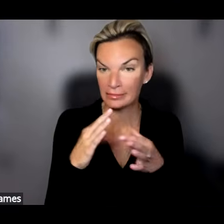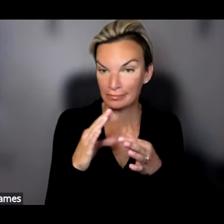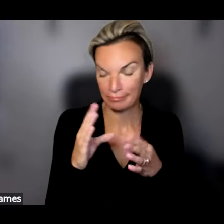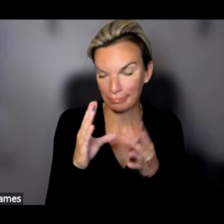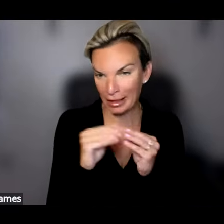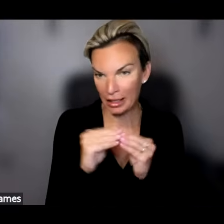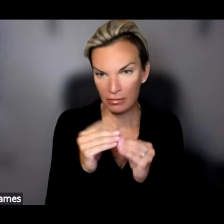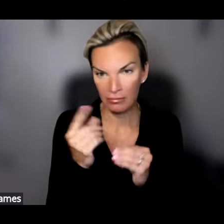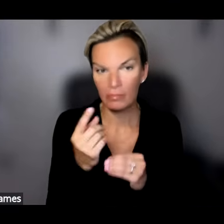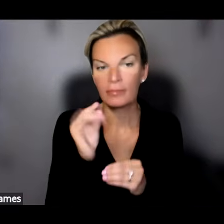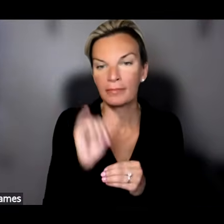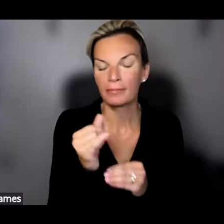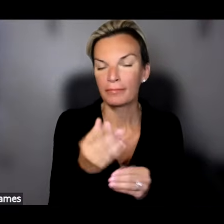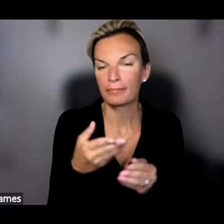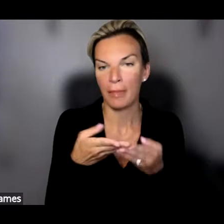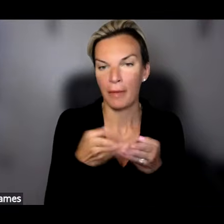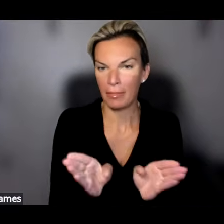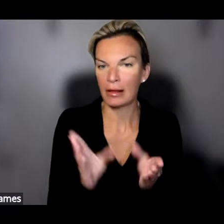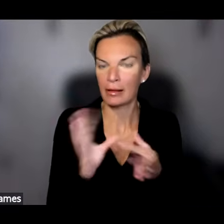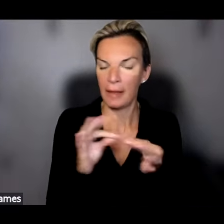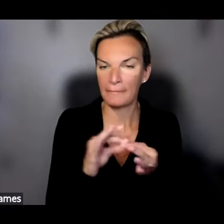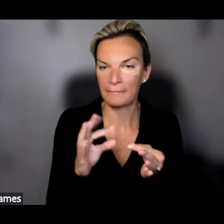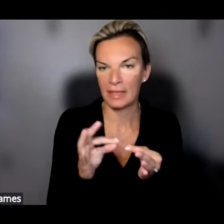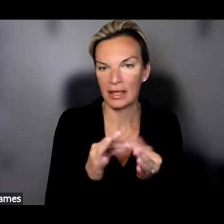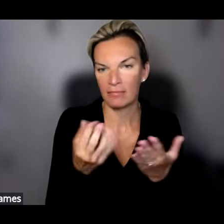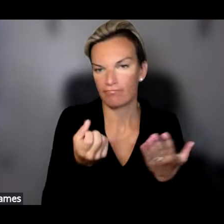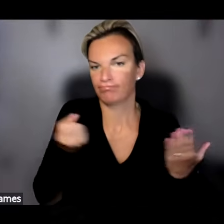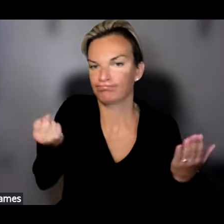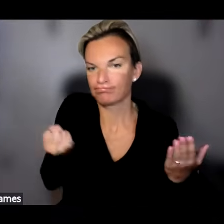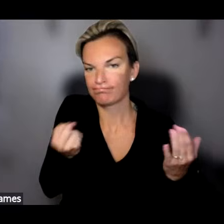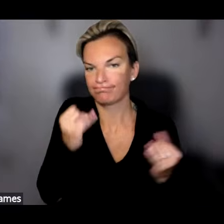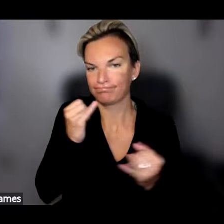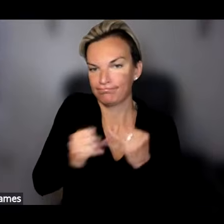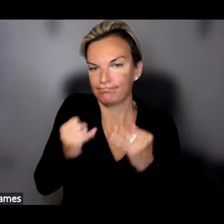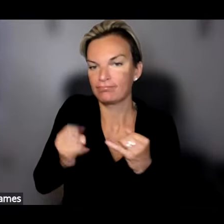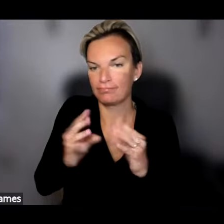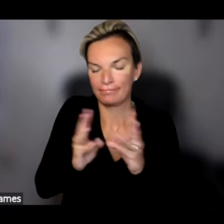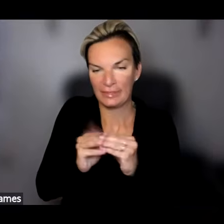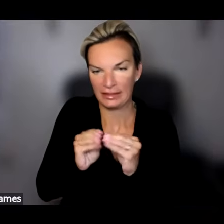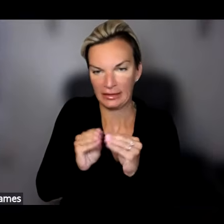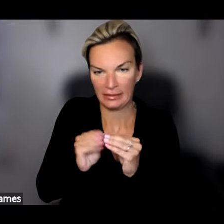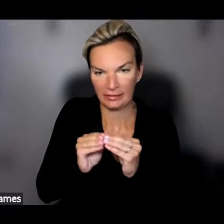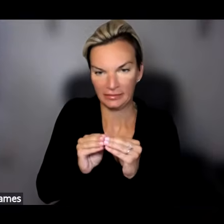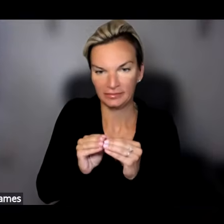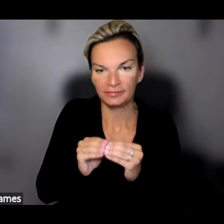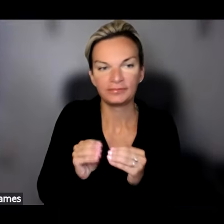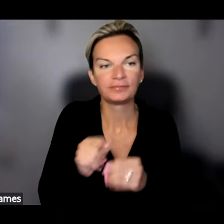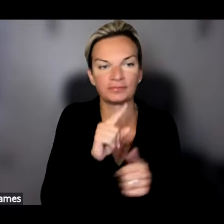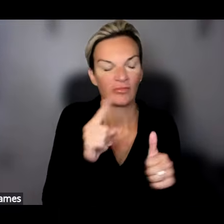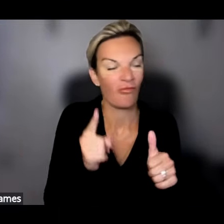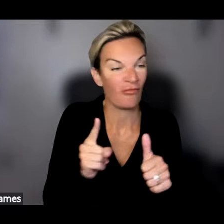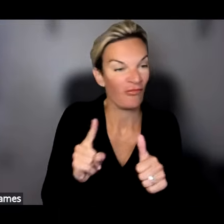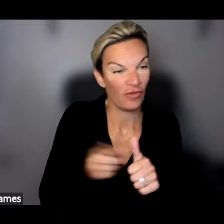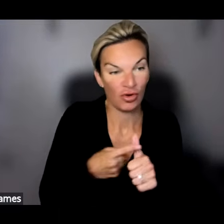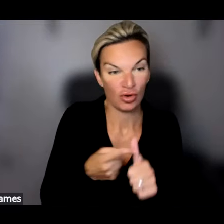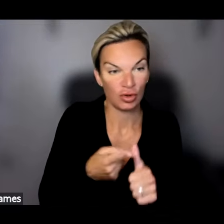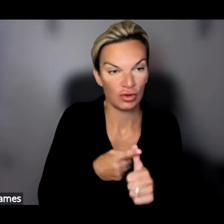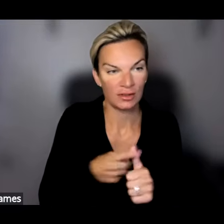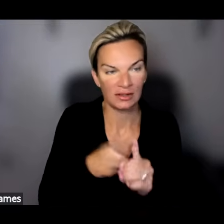at the end of the meeting. The plan is to go through and to take care of the items of business that are on the